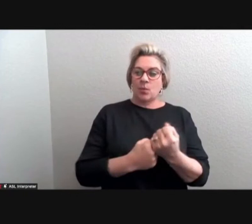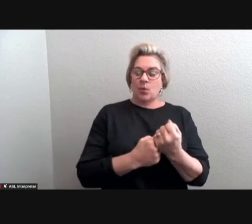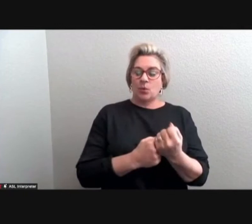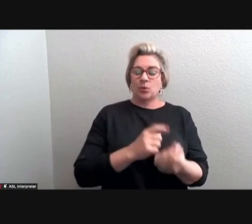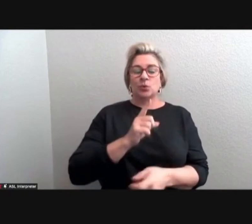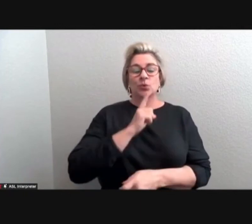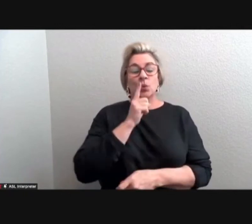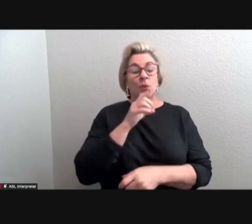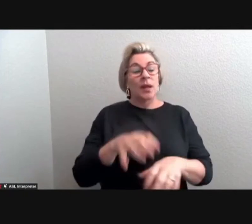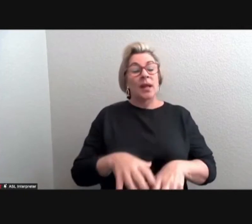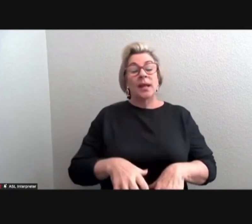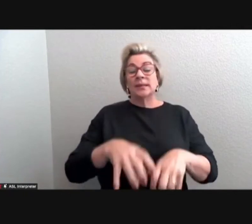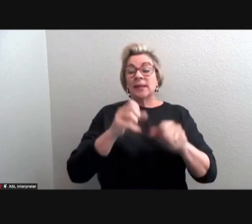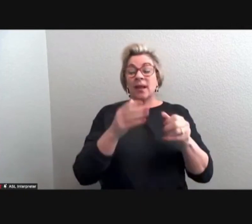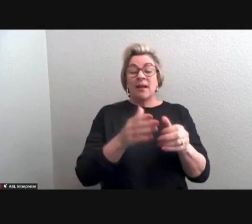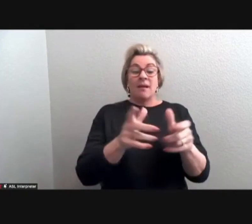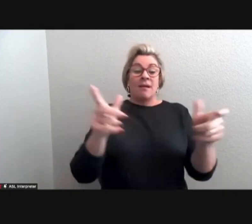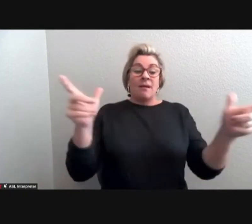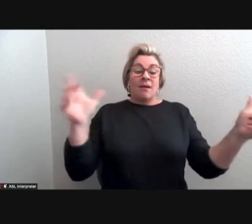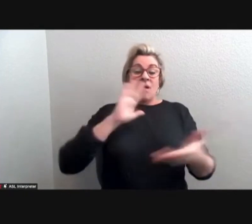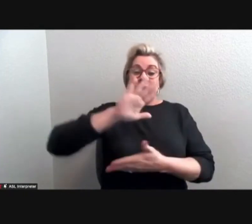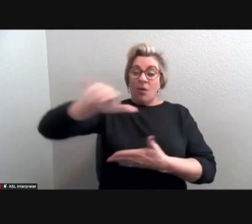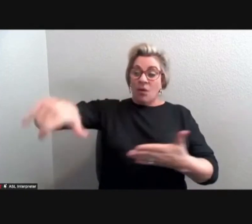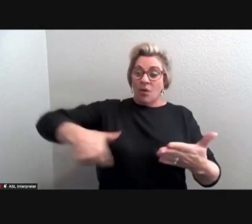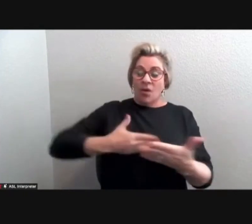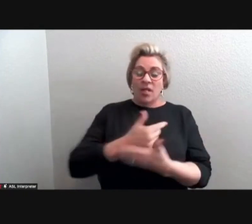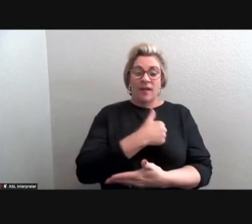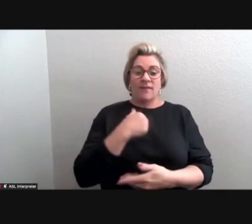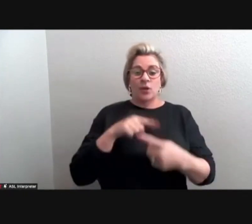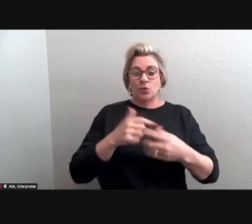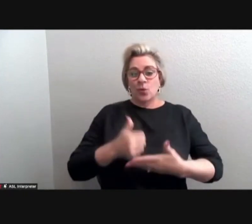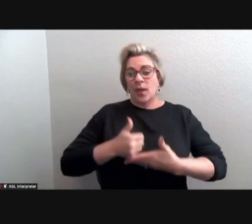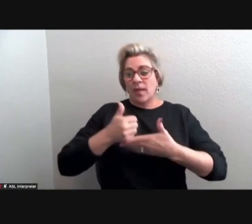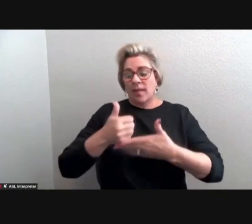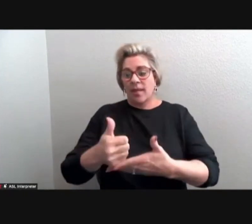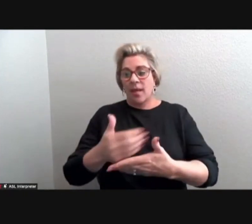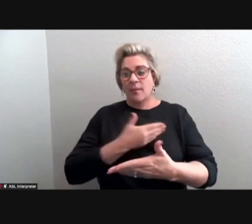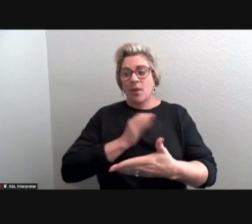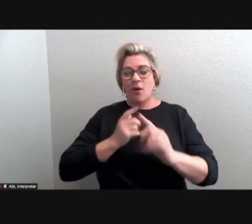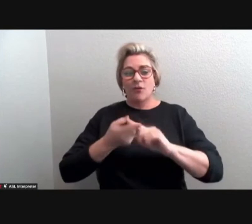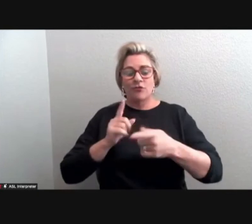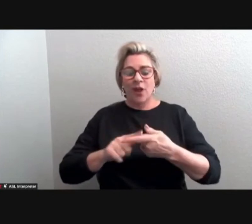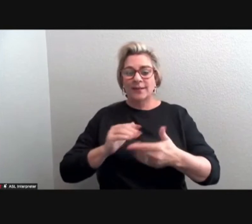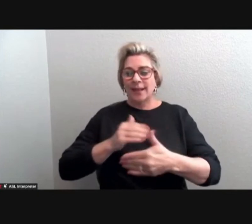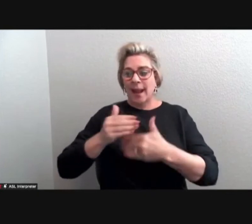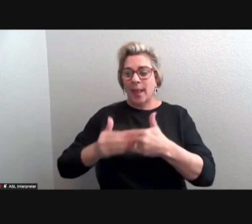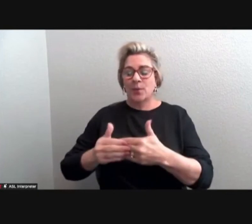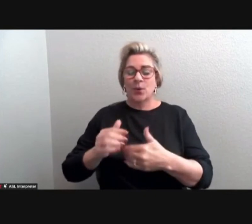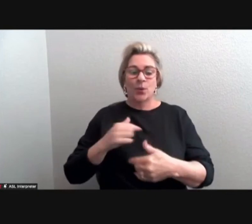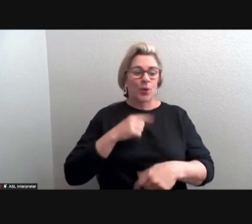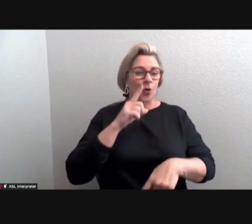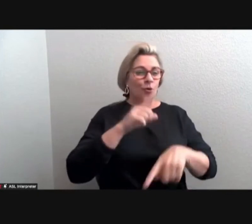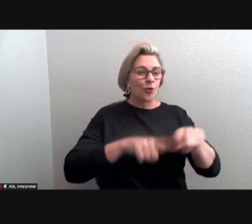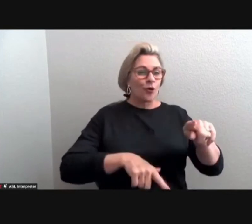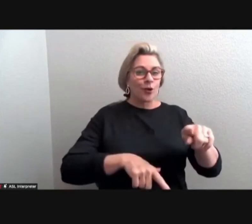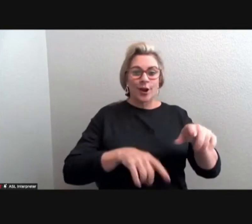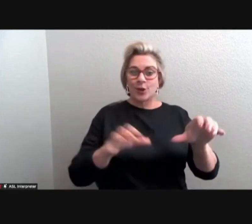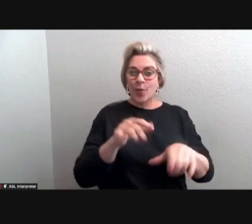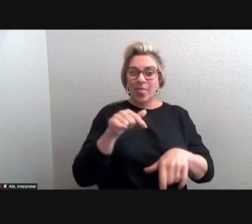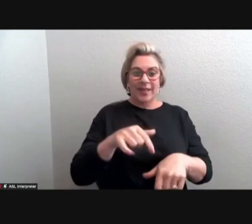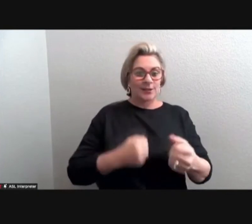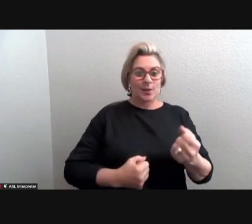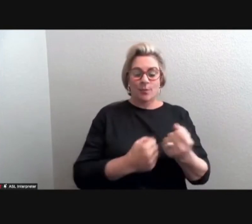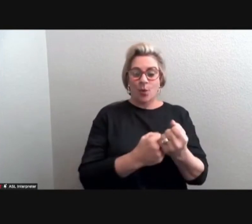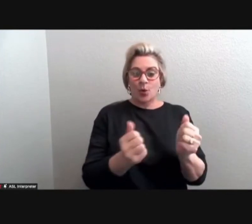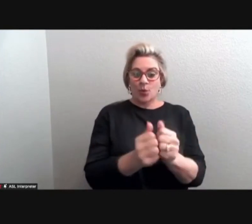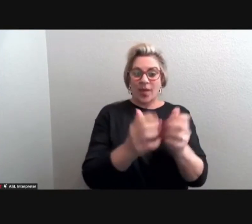truly taken a village to wrap our arms around our friends and neighbors. We could not have provided this initial support without our partners